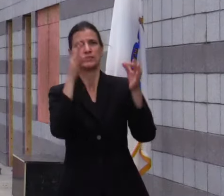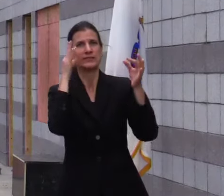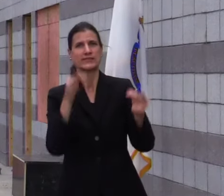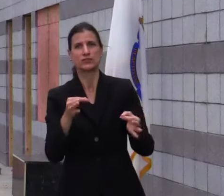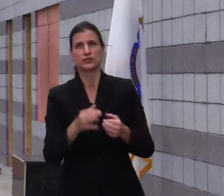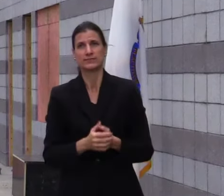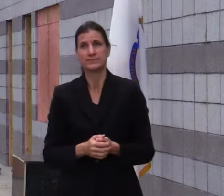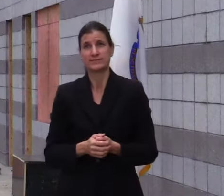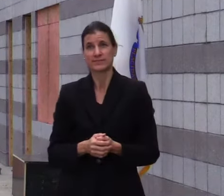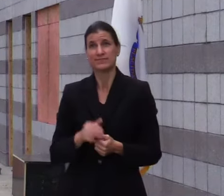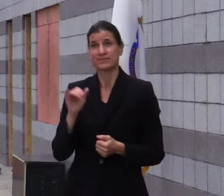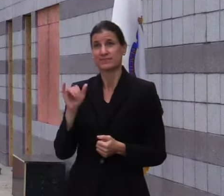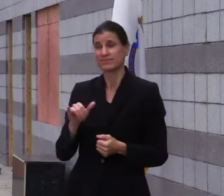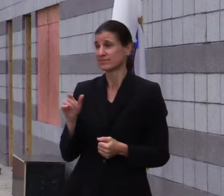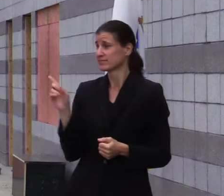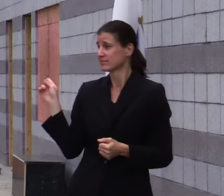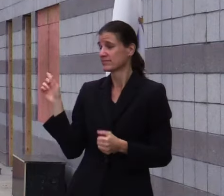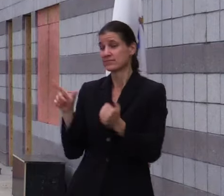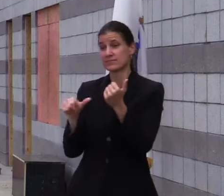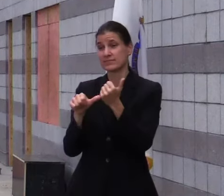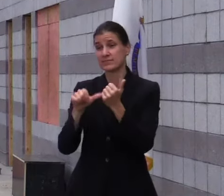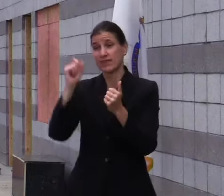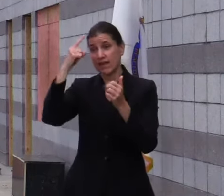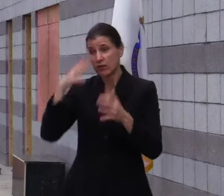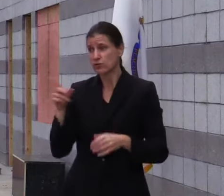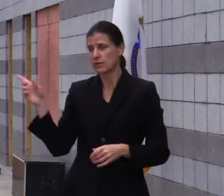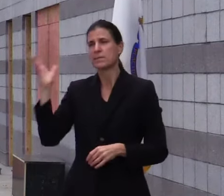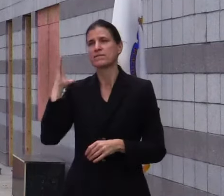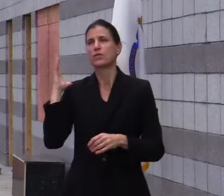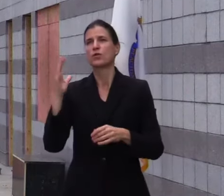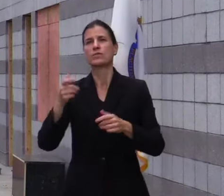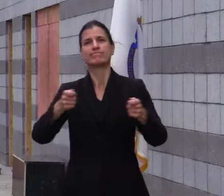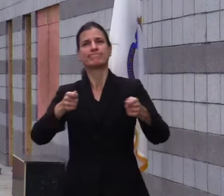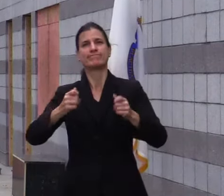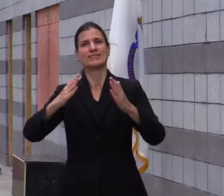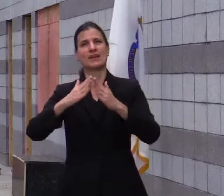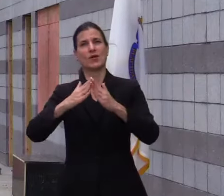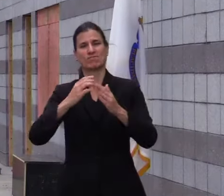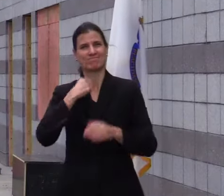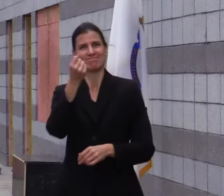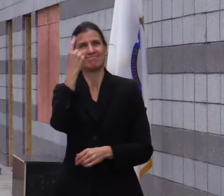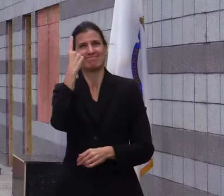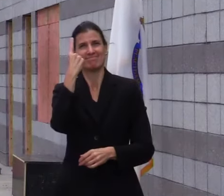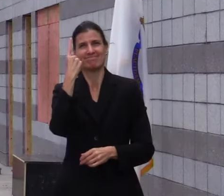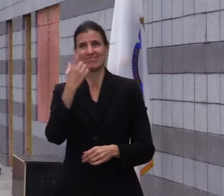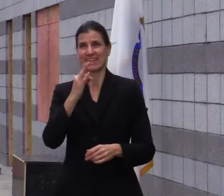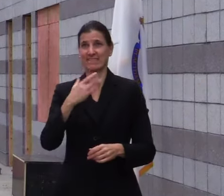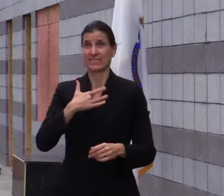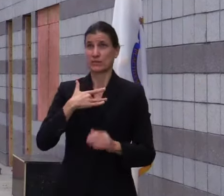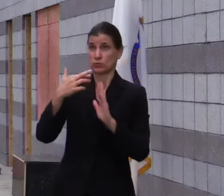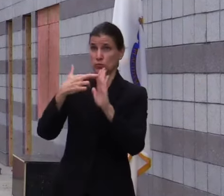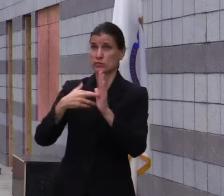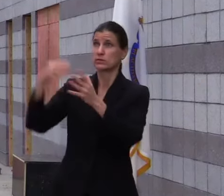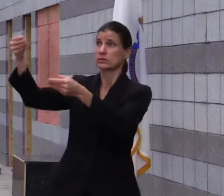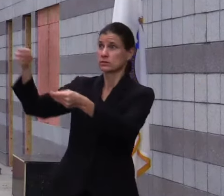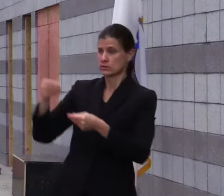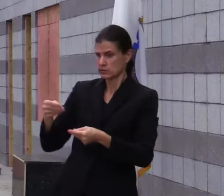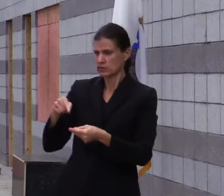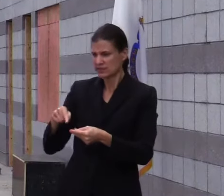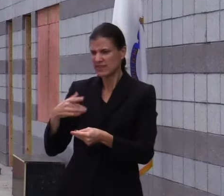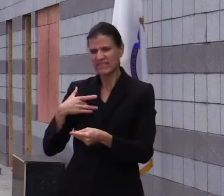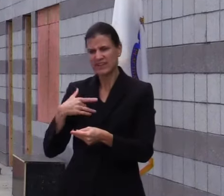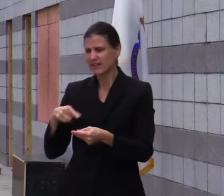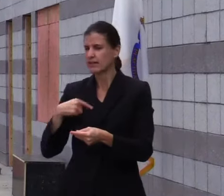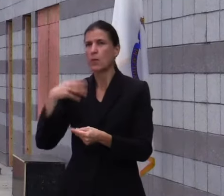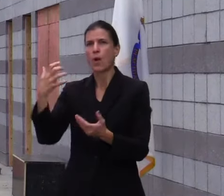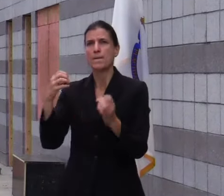going more aggressively. I will say this, if you look at sort of COVID generally, and you track a lot of the traffic